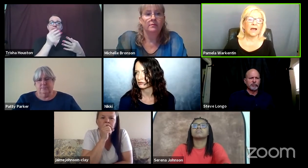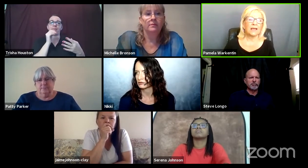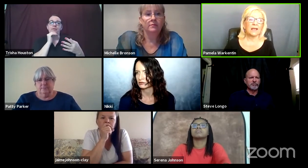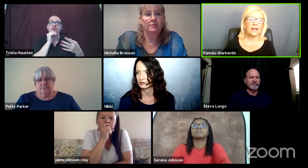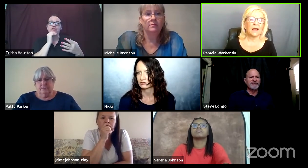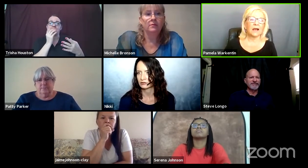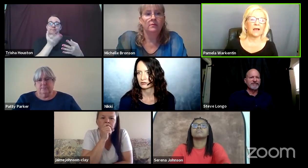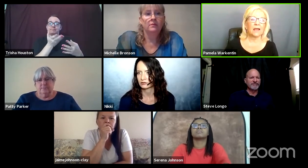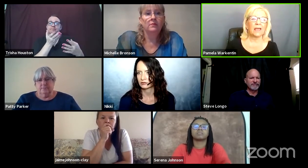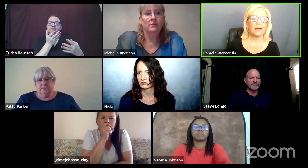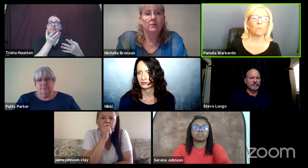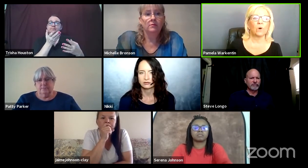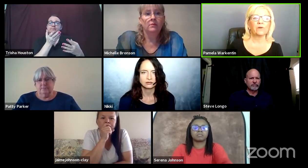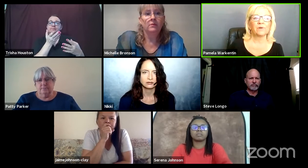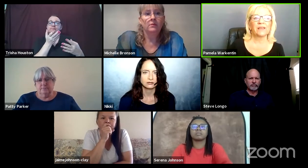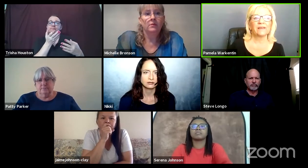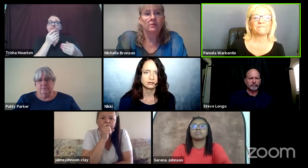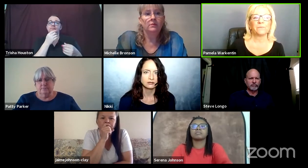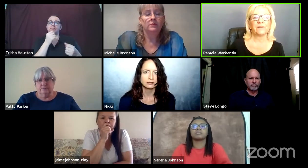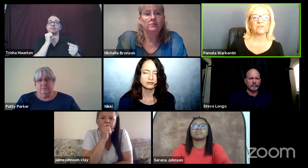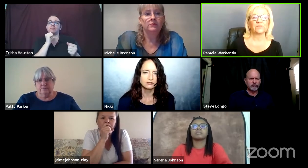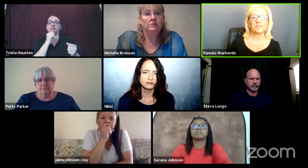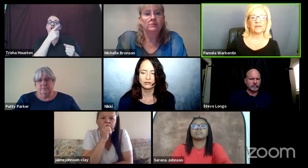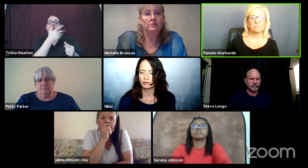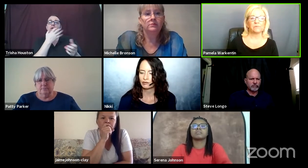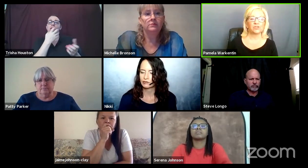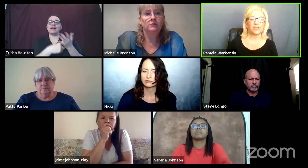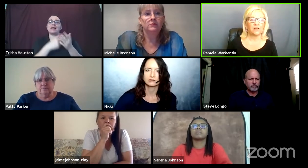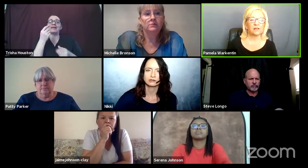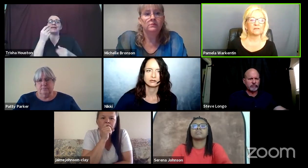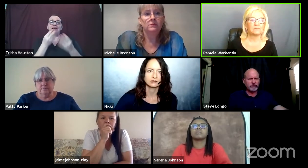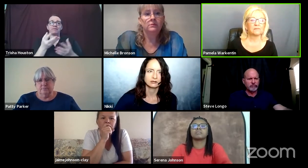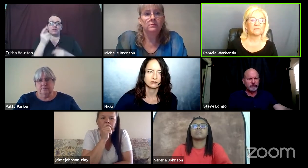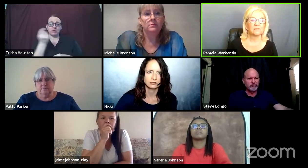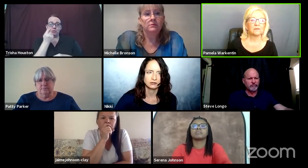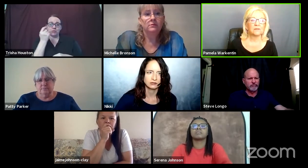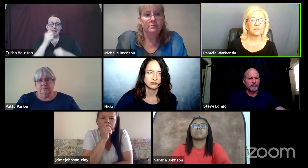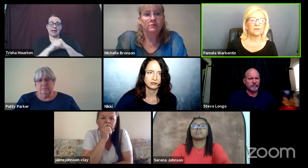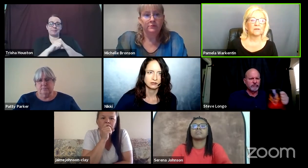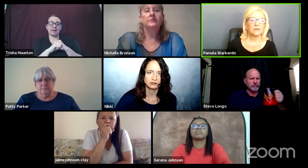I am wondering if we should skip, Michelle,